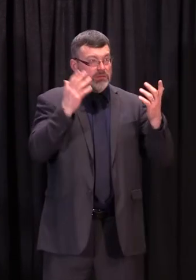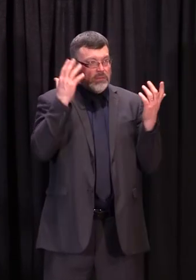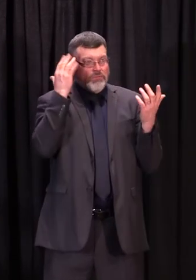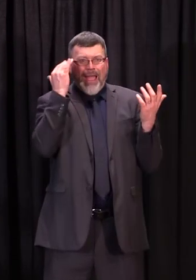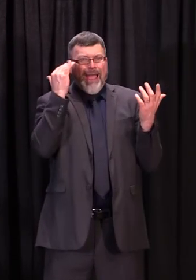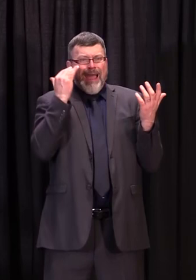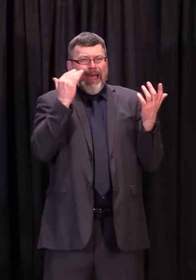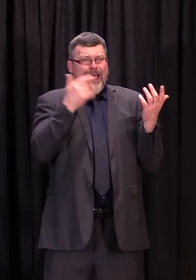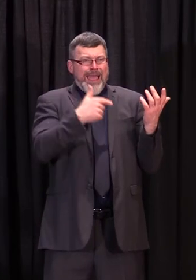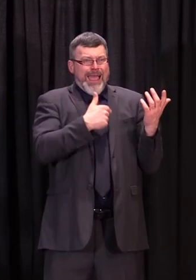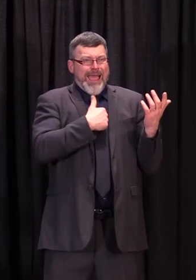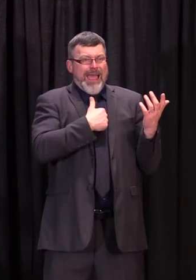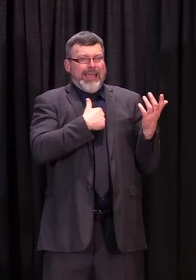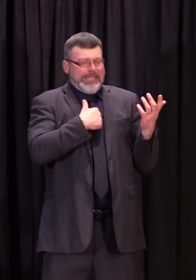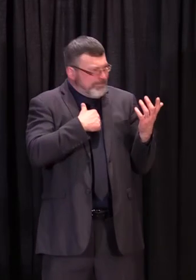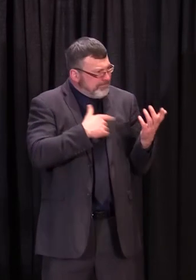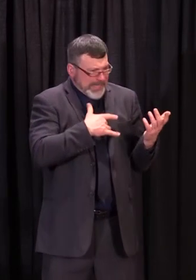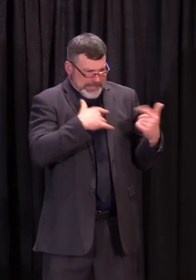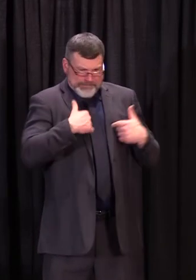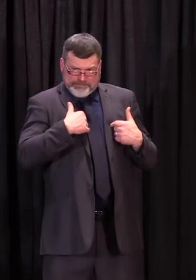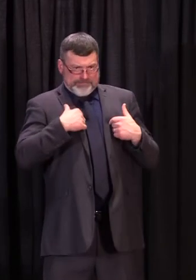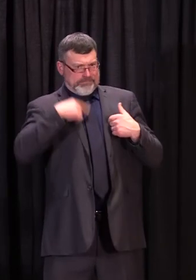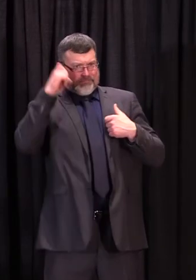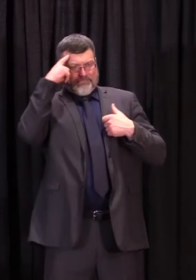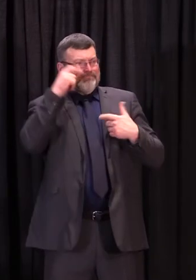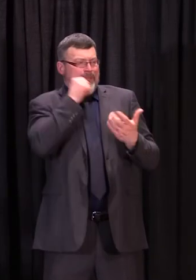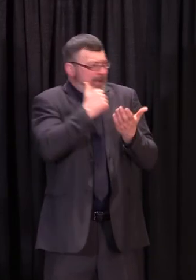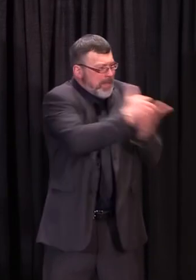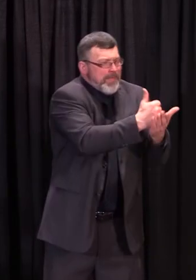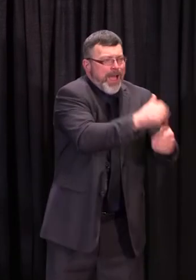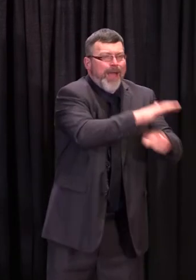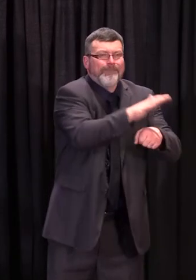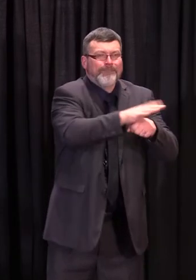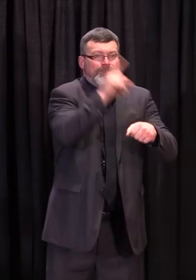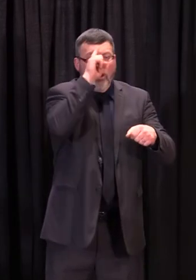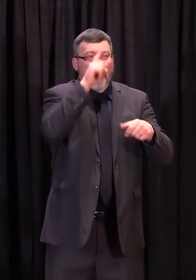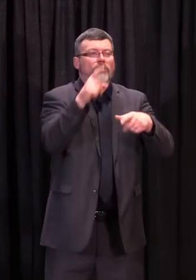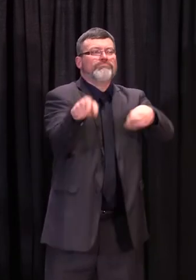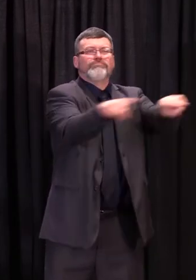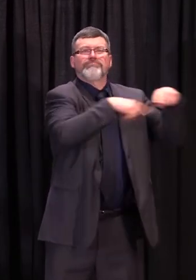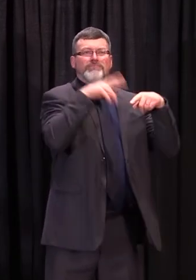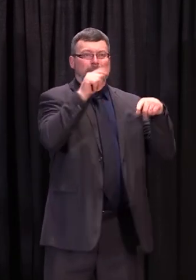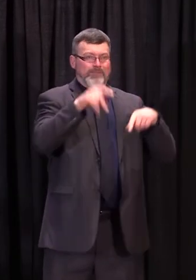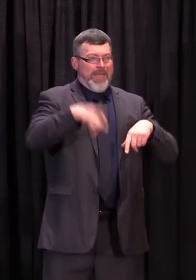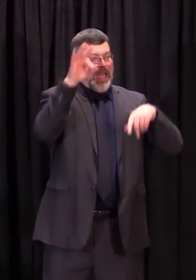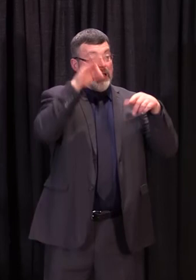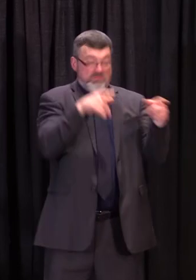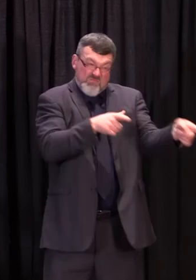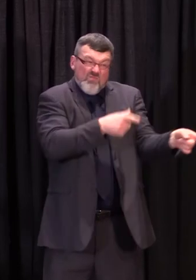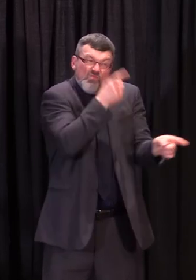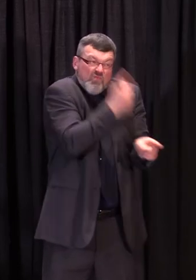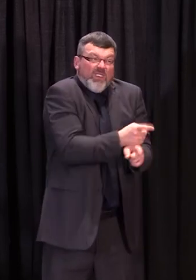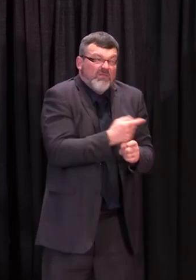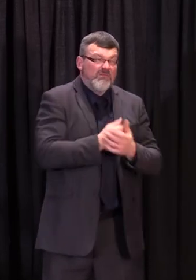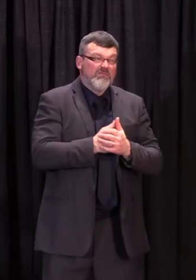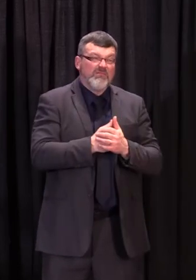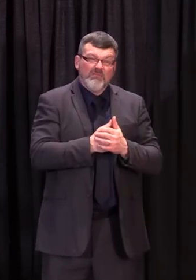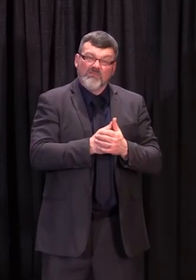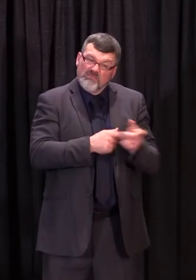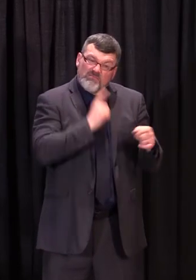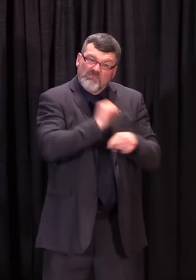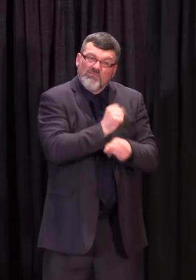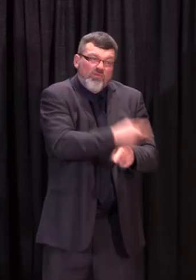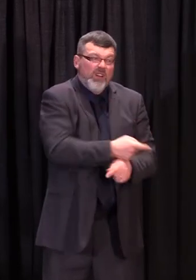her. And you know what? She's right. So we must do more using ARPA